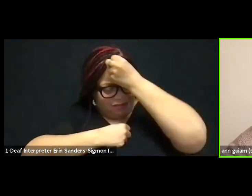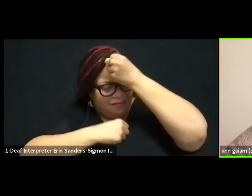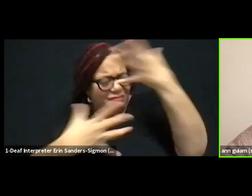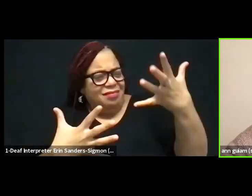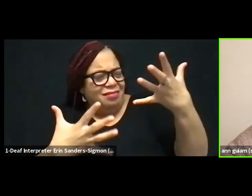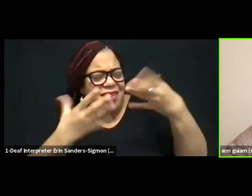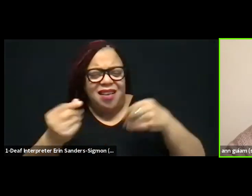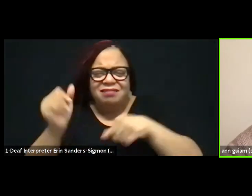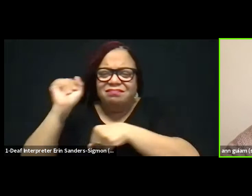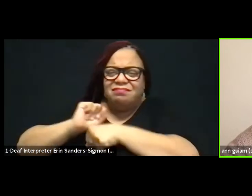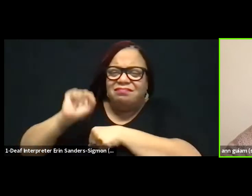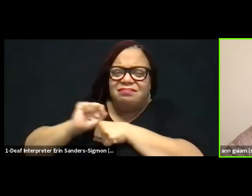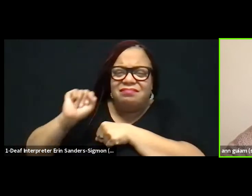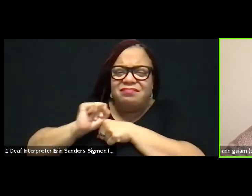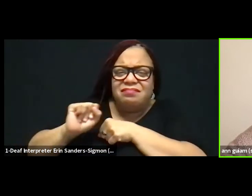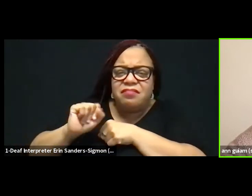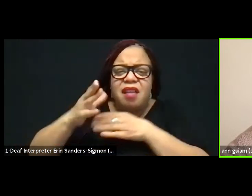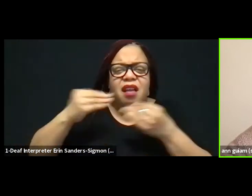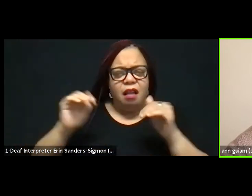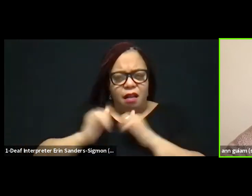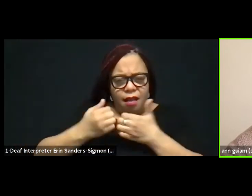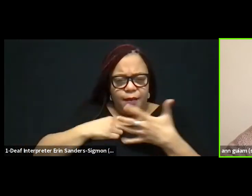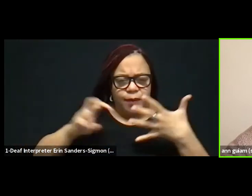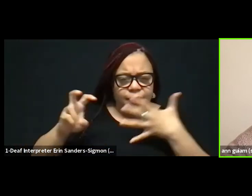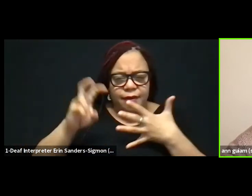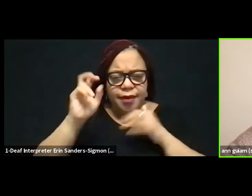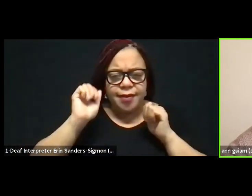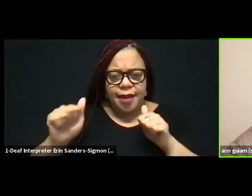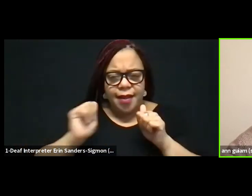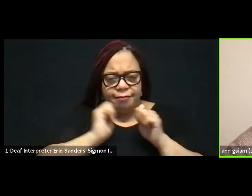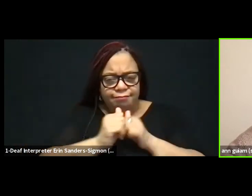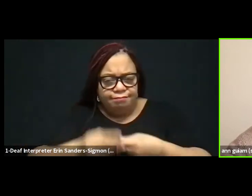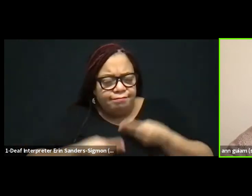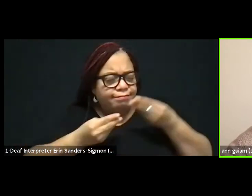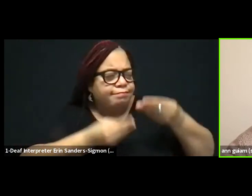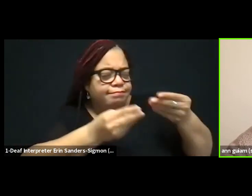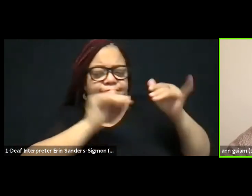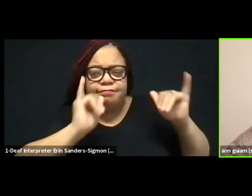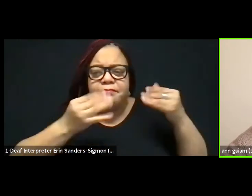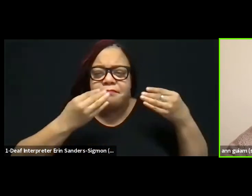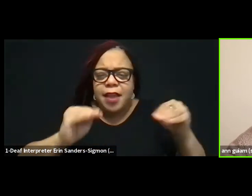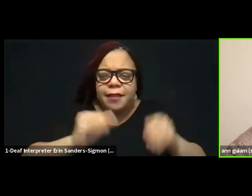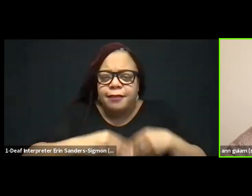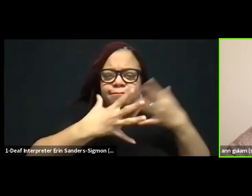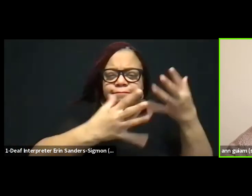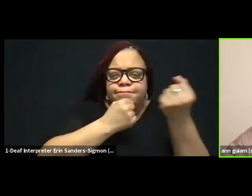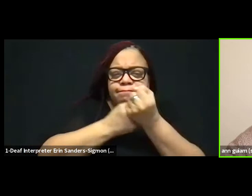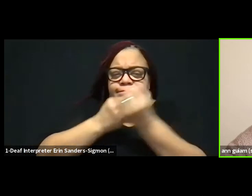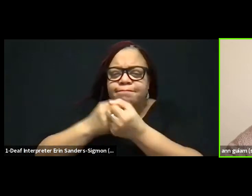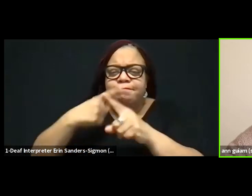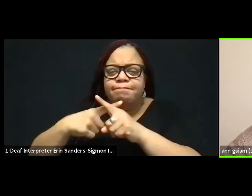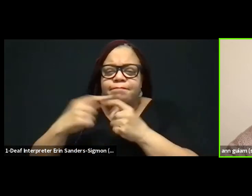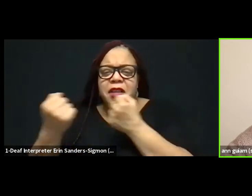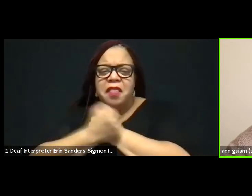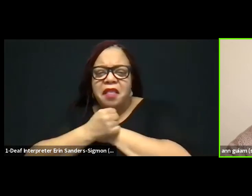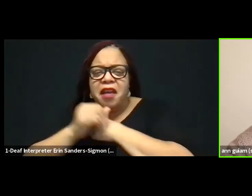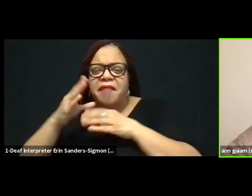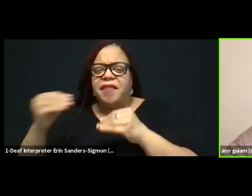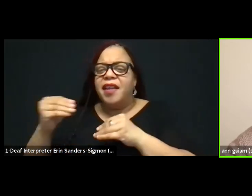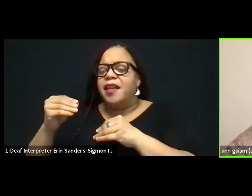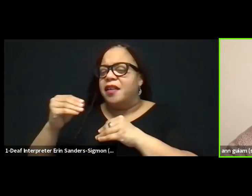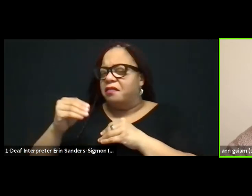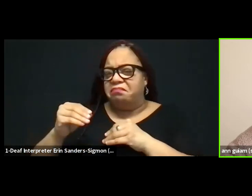for the youth that I work with, also touching on the deep ends of youth activism, it is not just